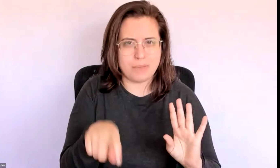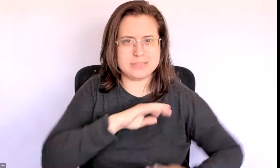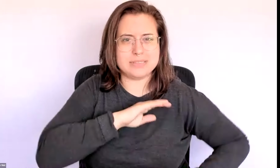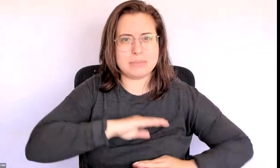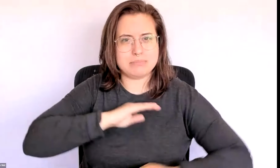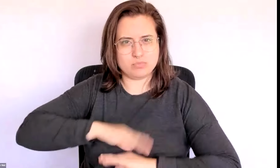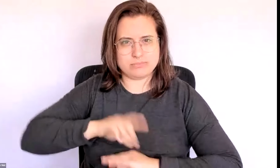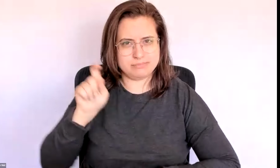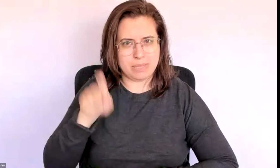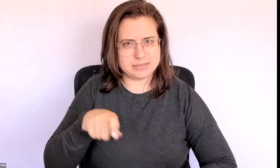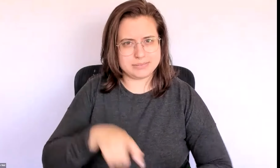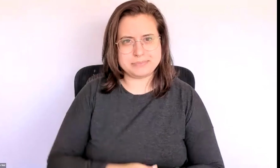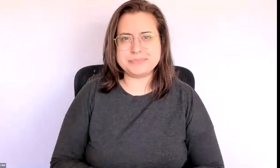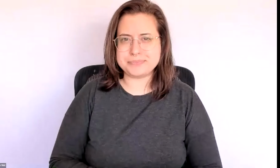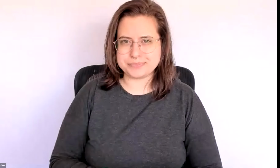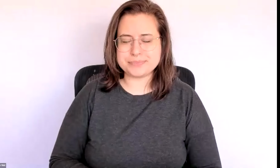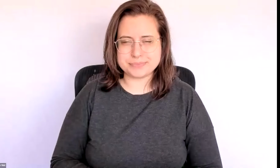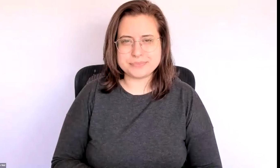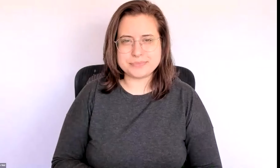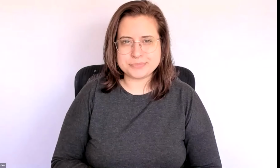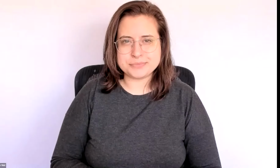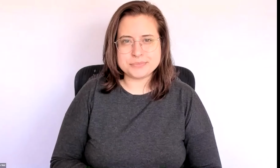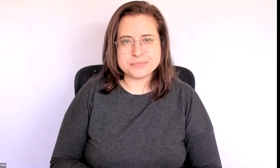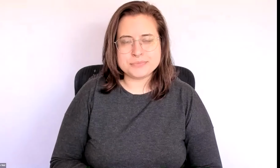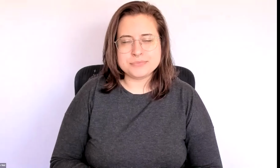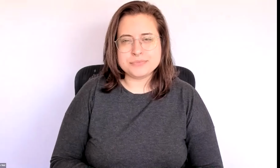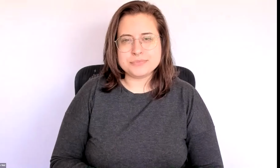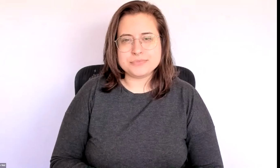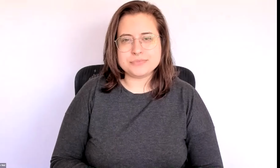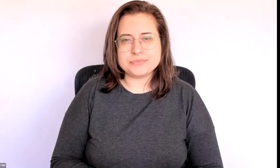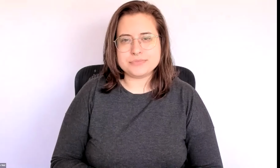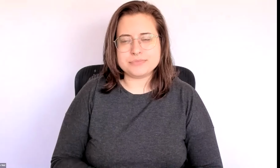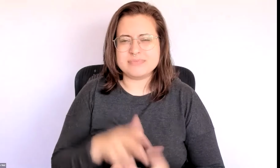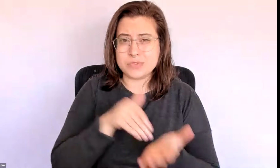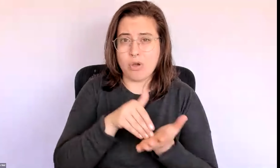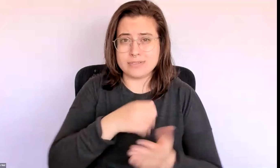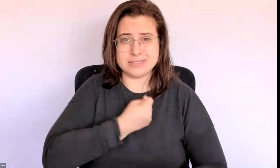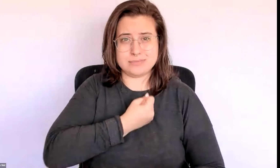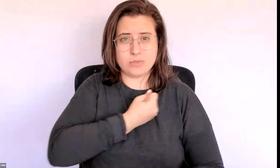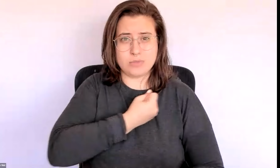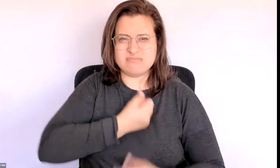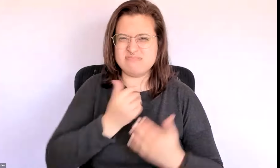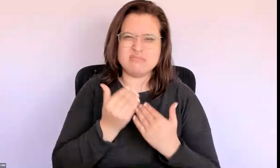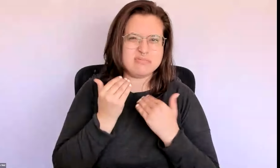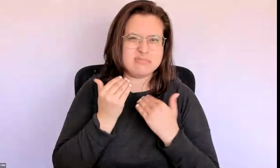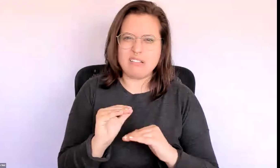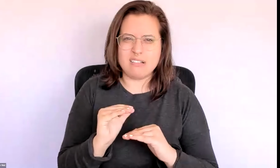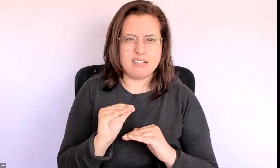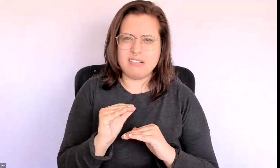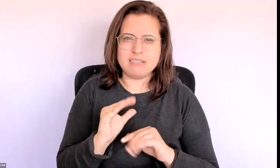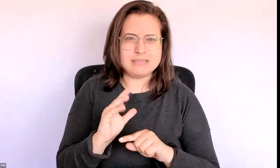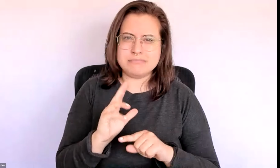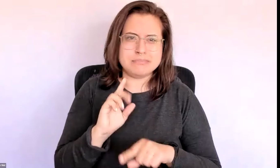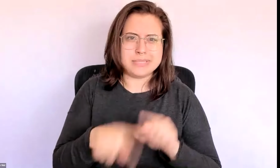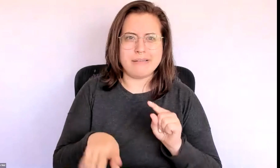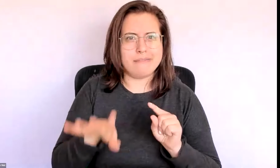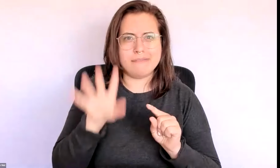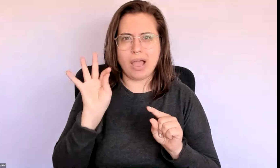are so many abnormal findings that cannot be picked up with ultrasound. They can only